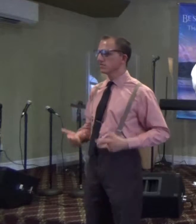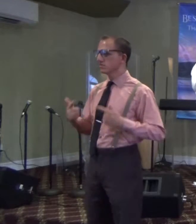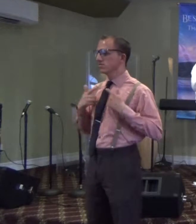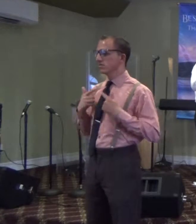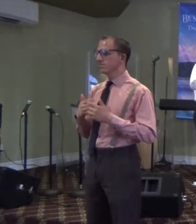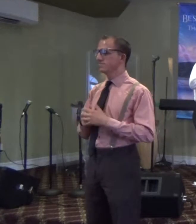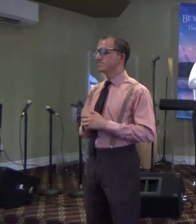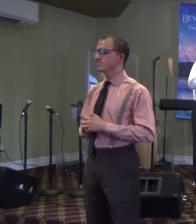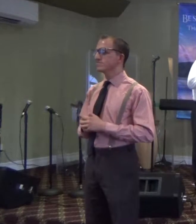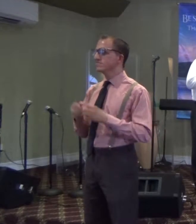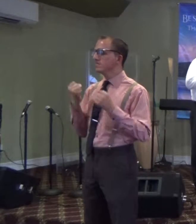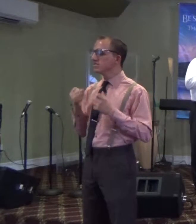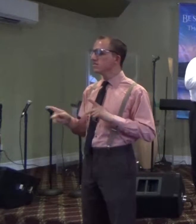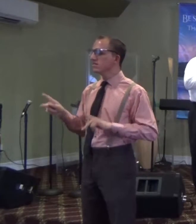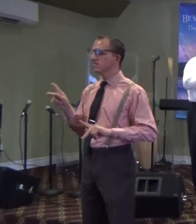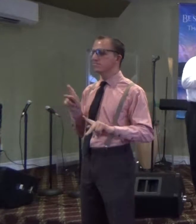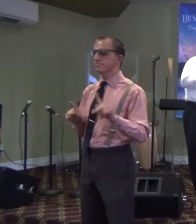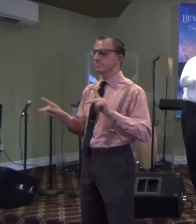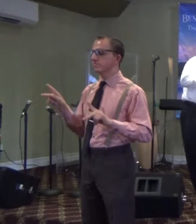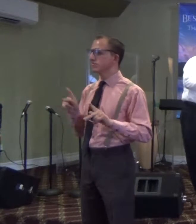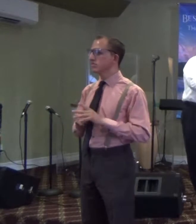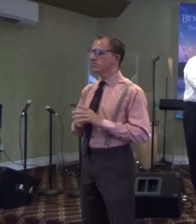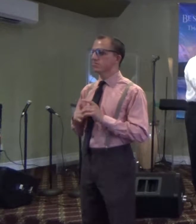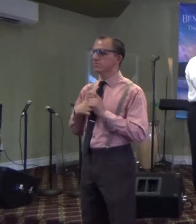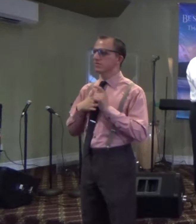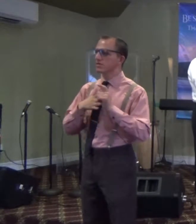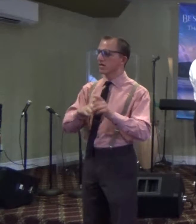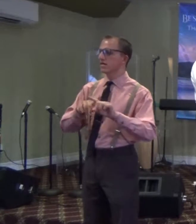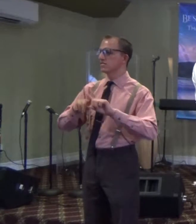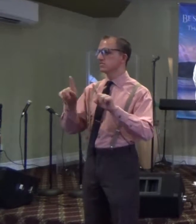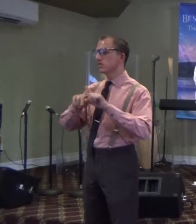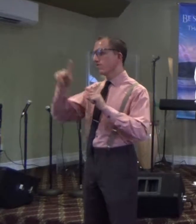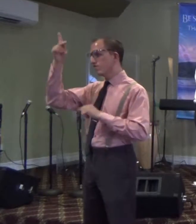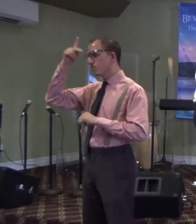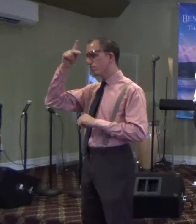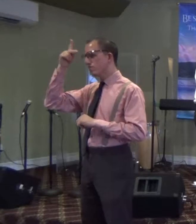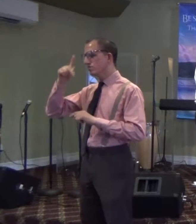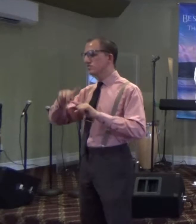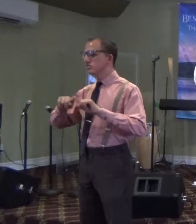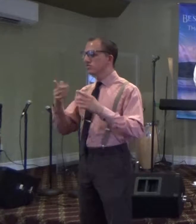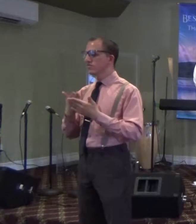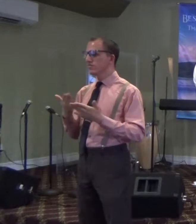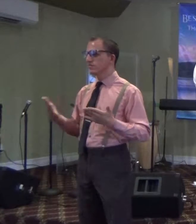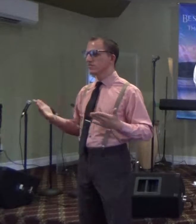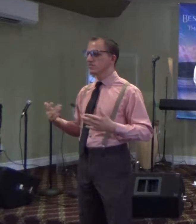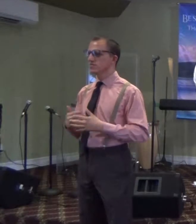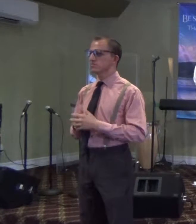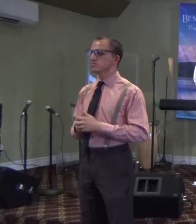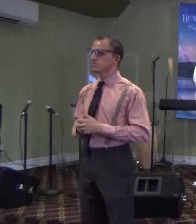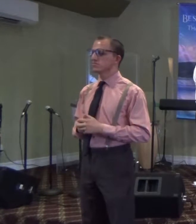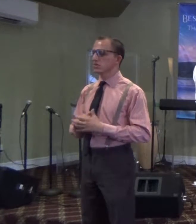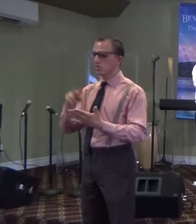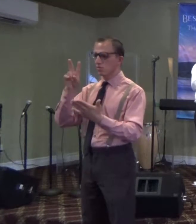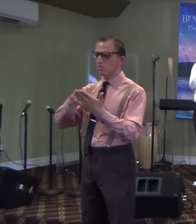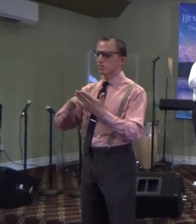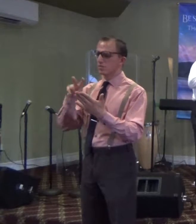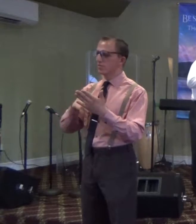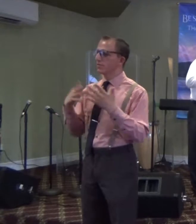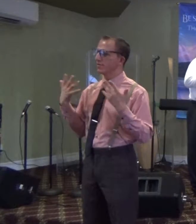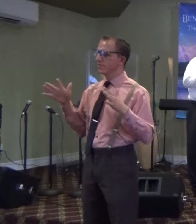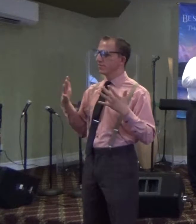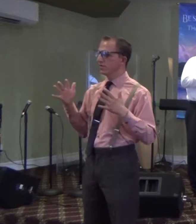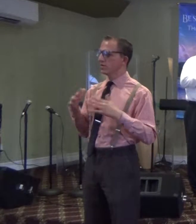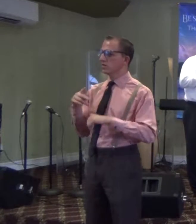El hombre se deja guiar por mil cosas. Man is guided by, he allows himself to be guided by many things. Leímos donde dice San Pablo We en